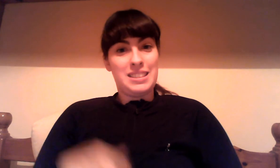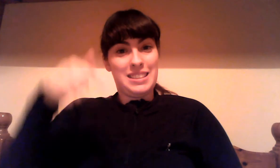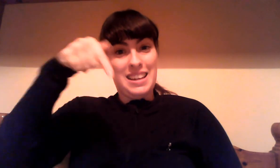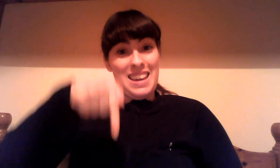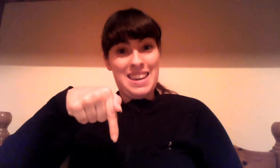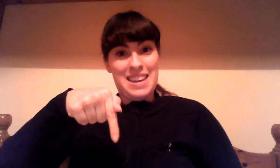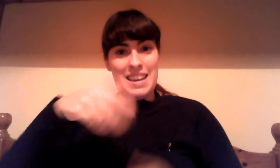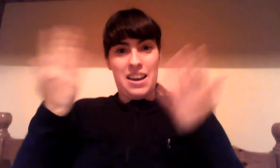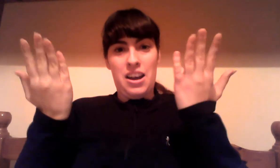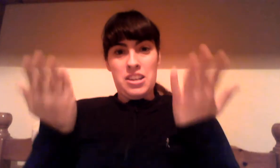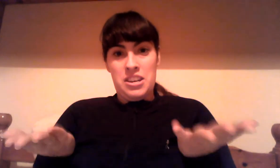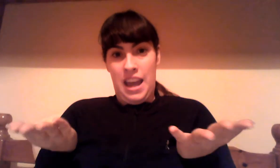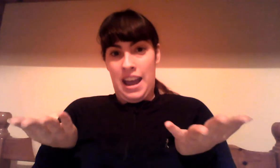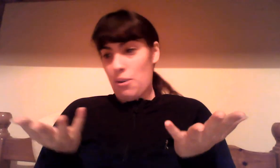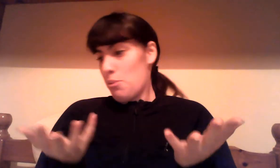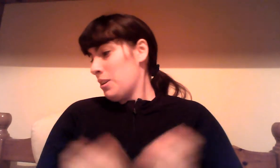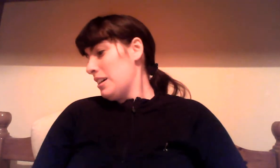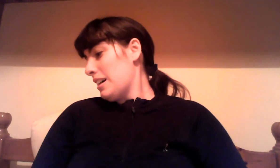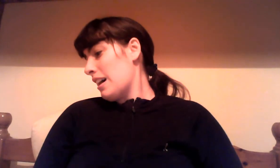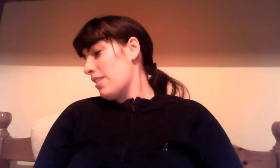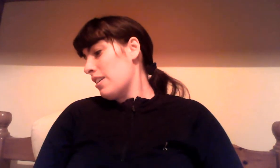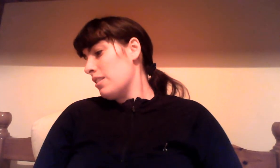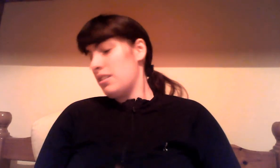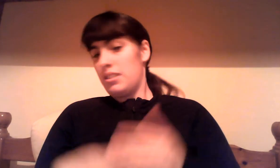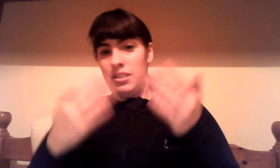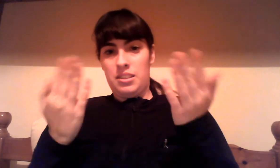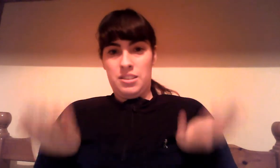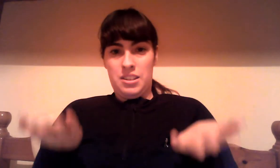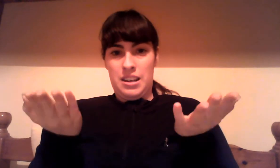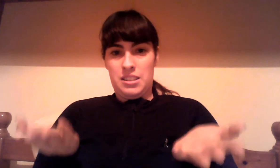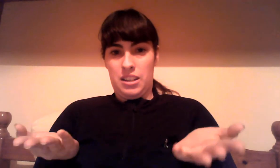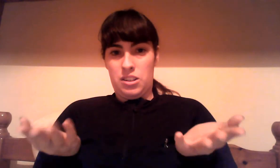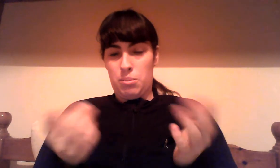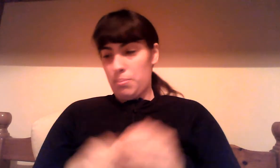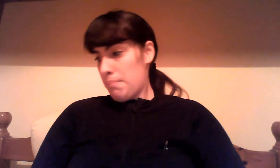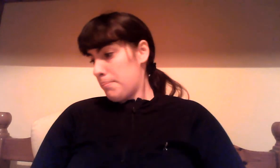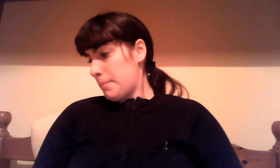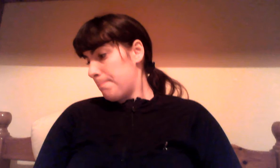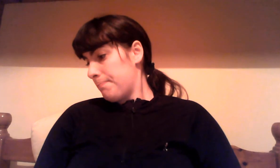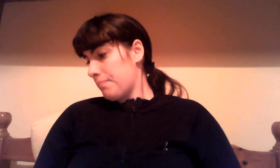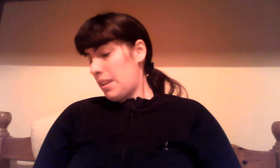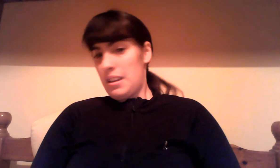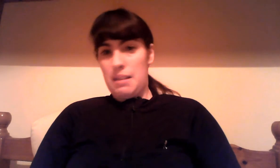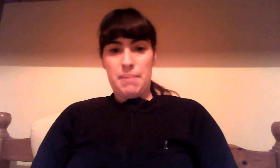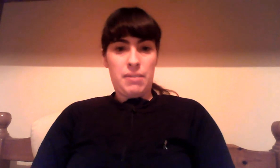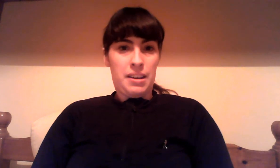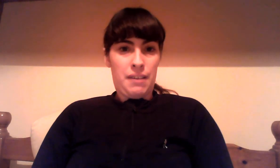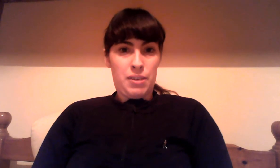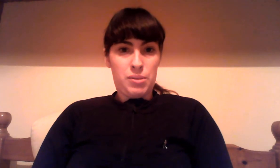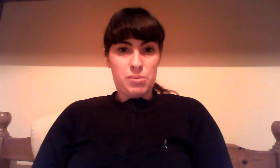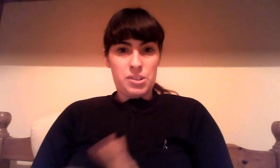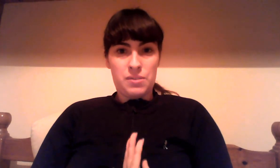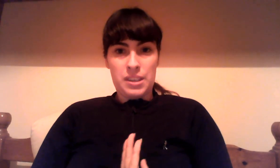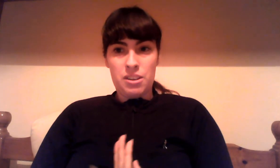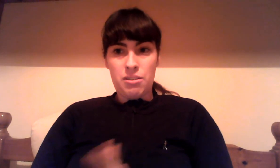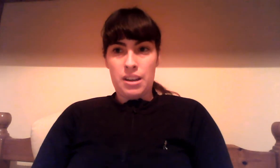here, now, and then today, it's like a double bump. Anyway, if anyone's watched this, thank you, and